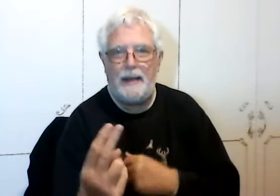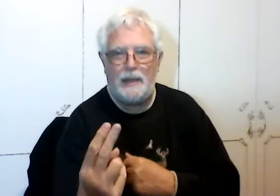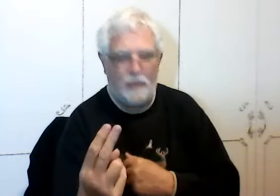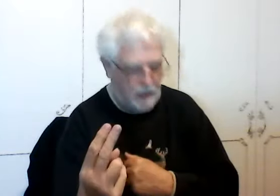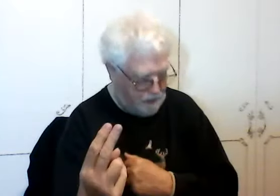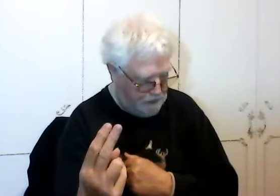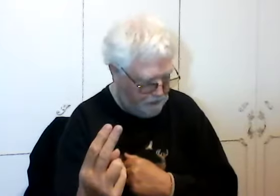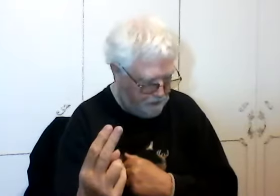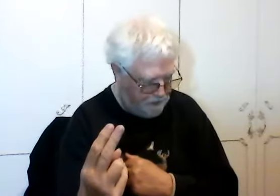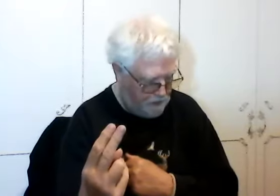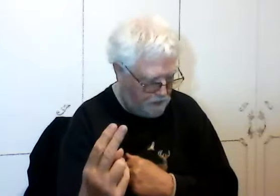Bilingual.